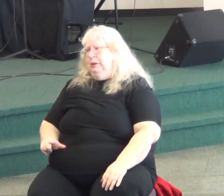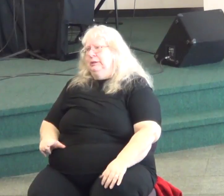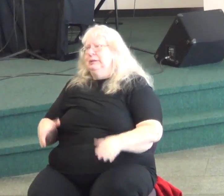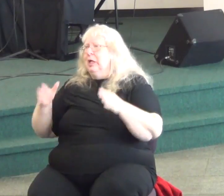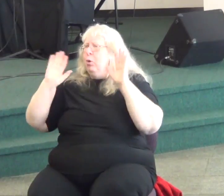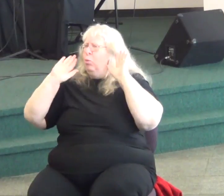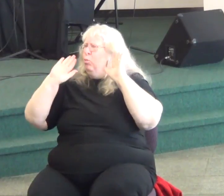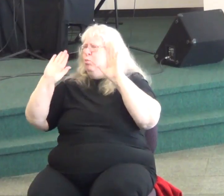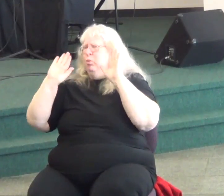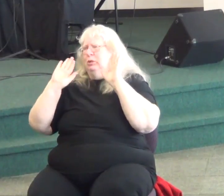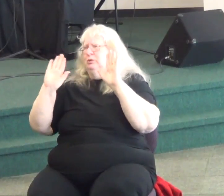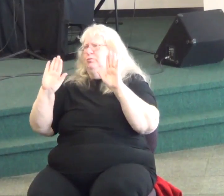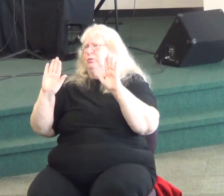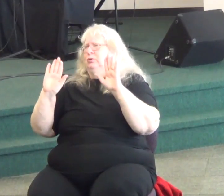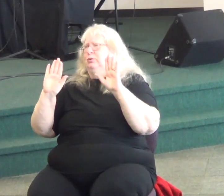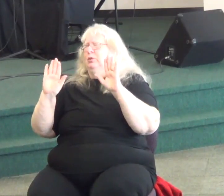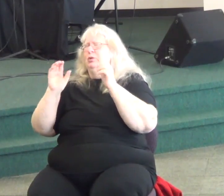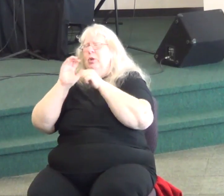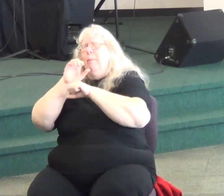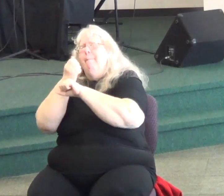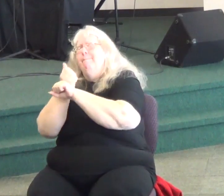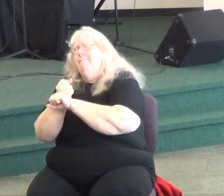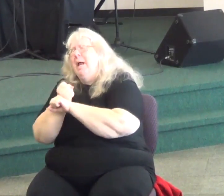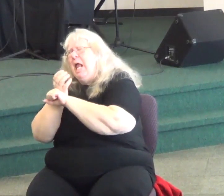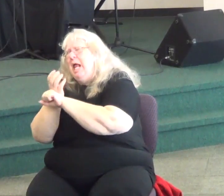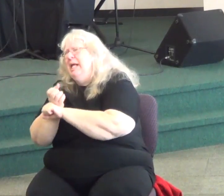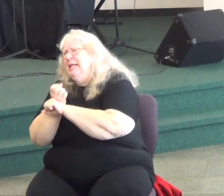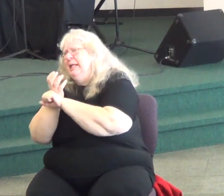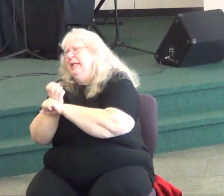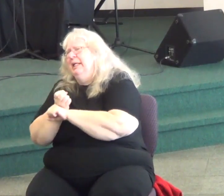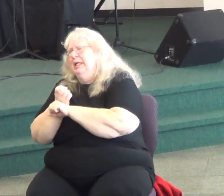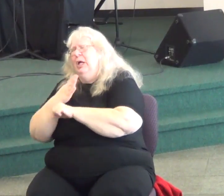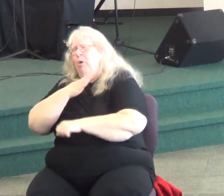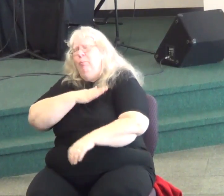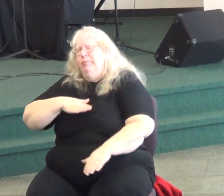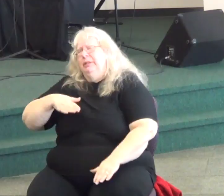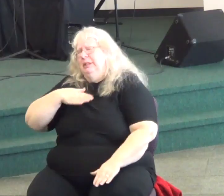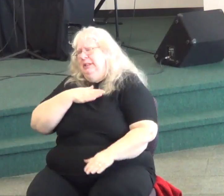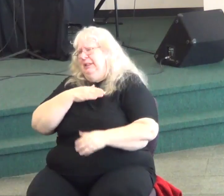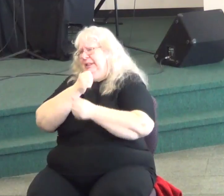begging, please, please, please save us.